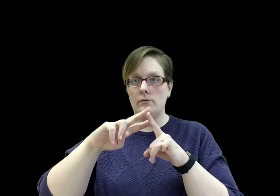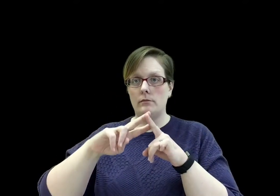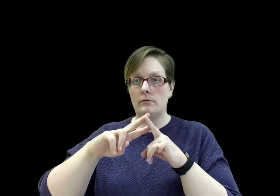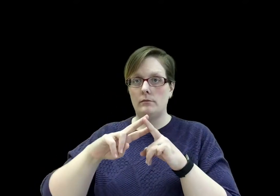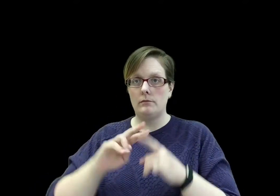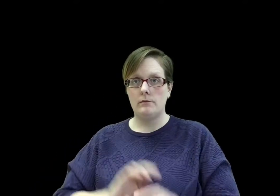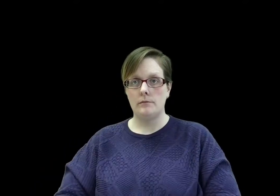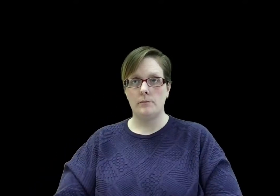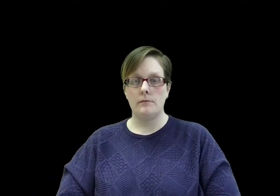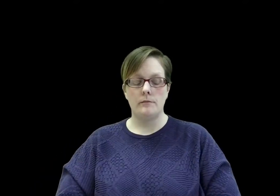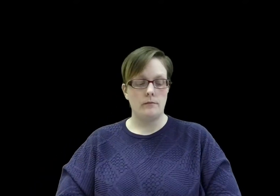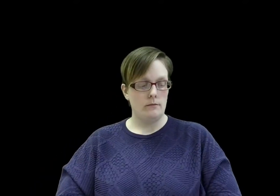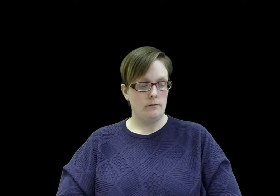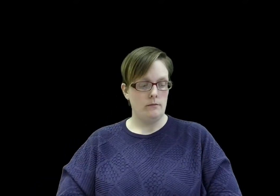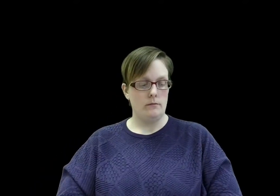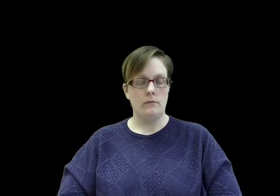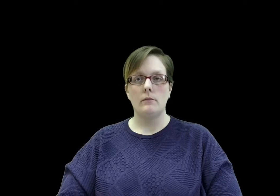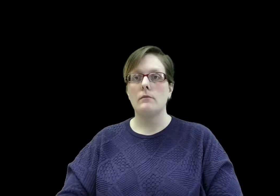Some vocabulary that's important.